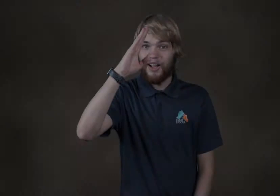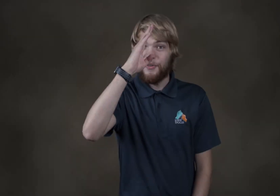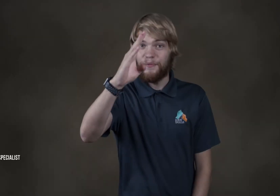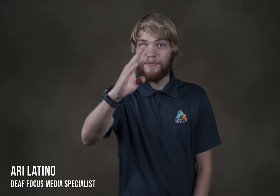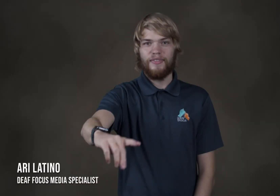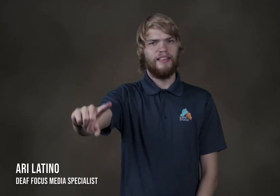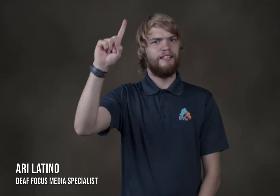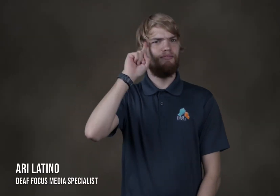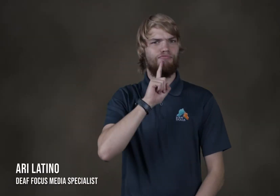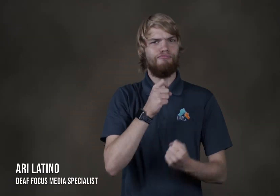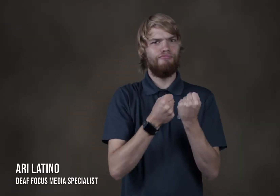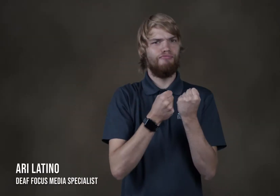Hello.